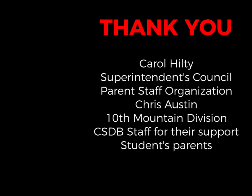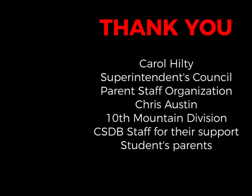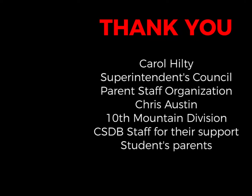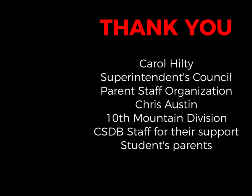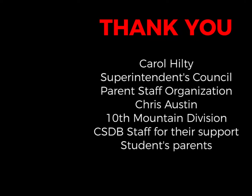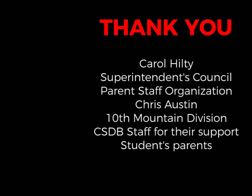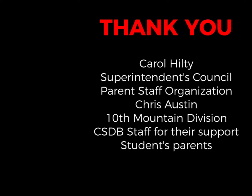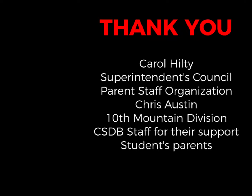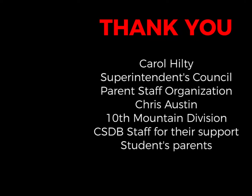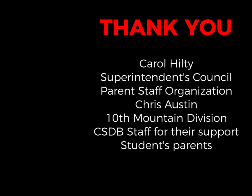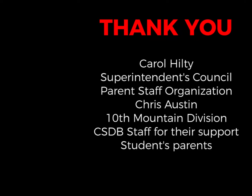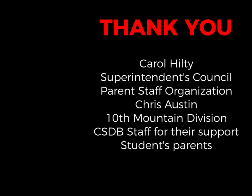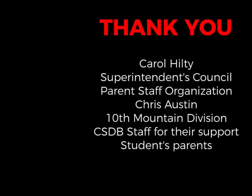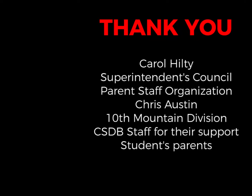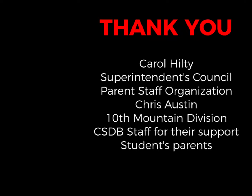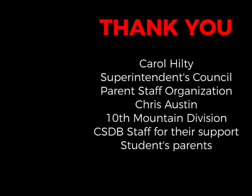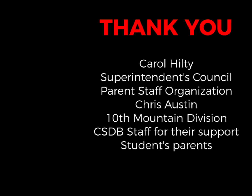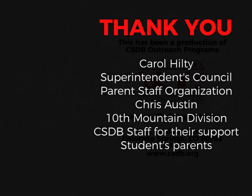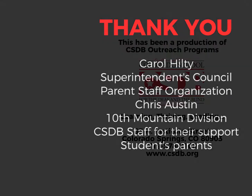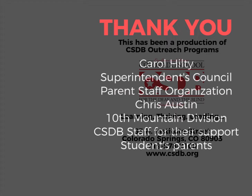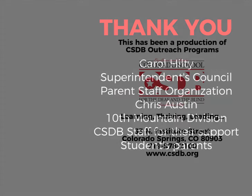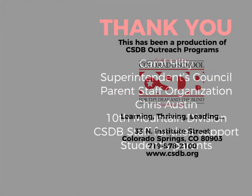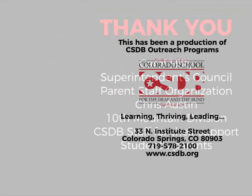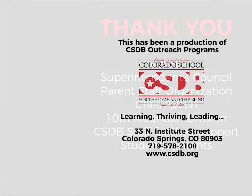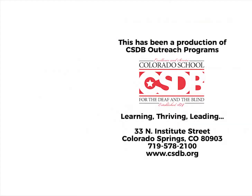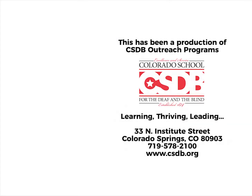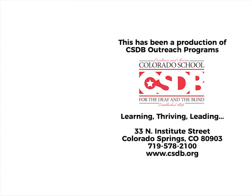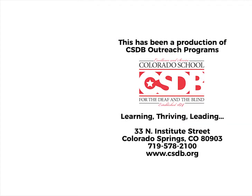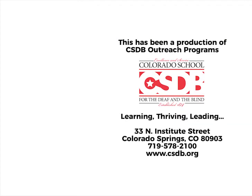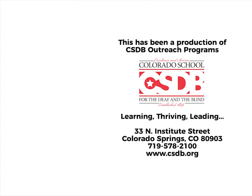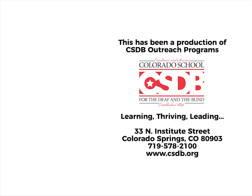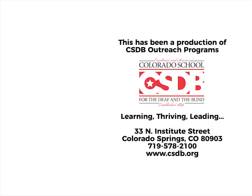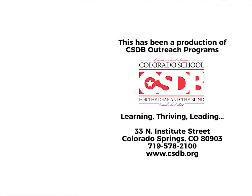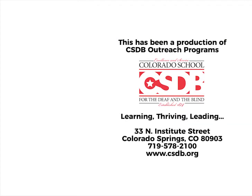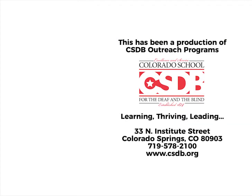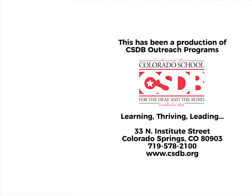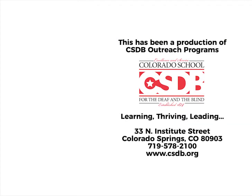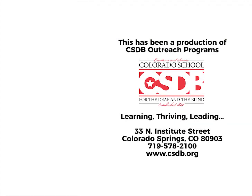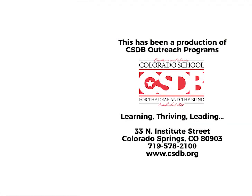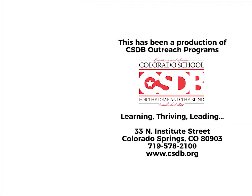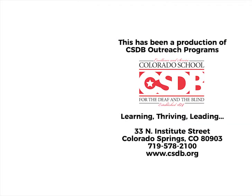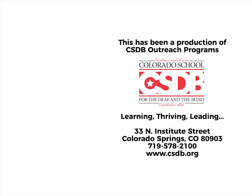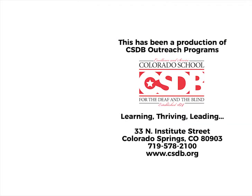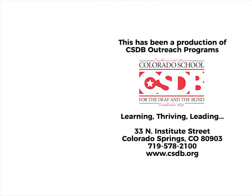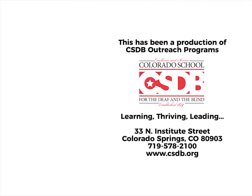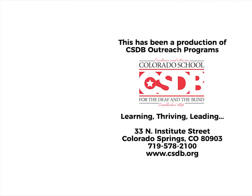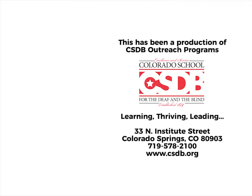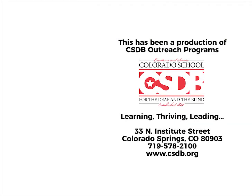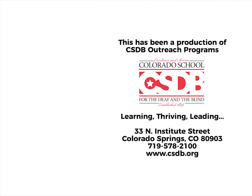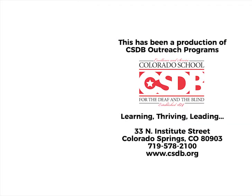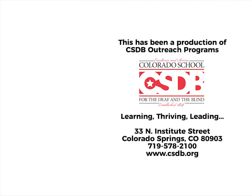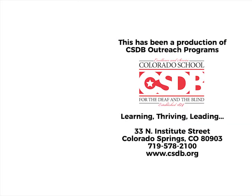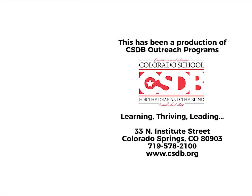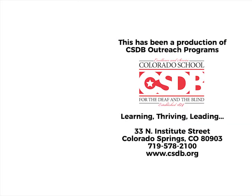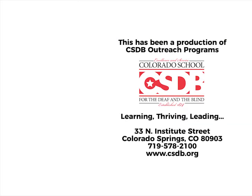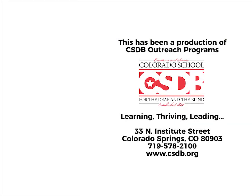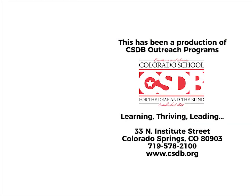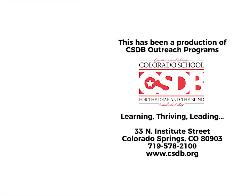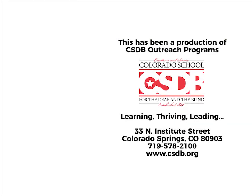CSDB staff for their support, students' parents. This has been a production of CSDB Outreach Programs. Logo, Excellence in Service, Colorado School for the Deaf and the